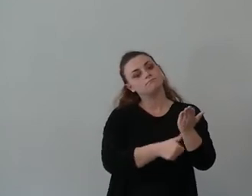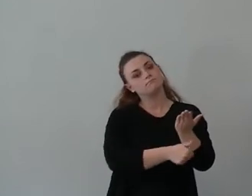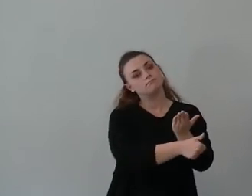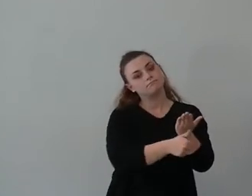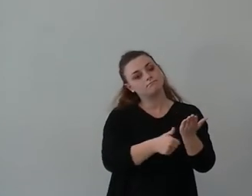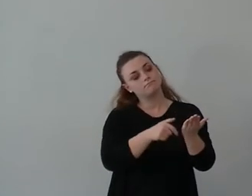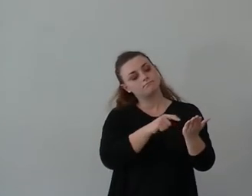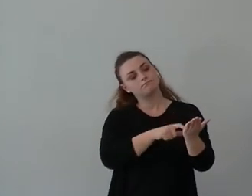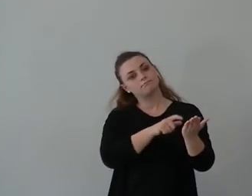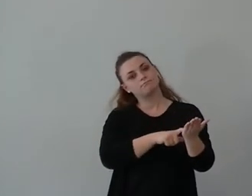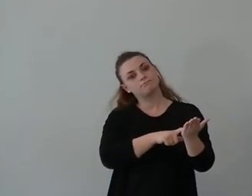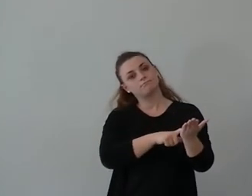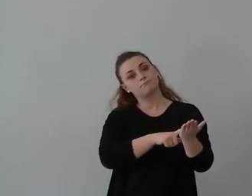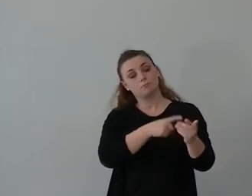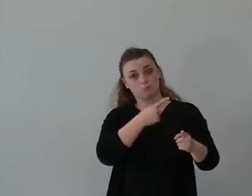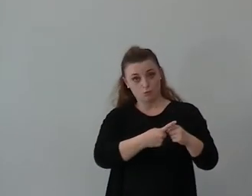i Suoi tempi,